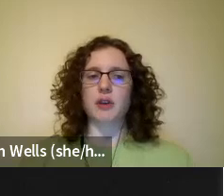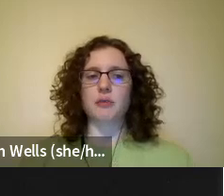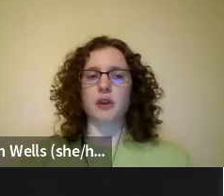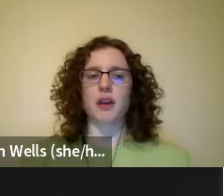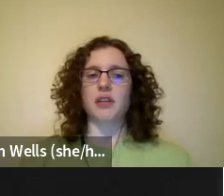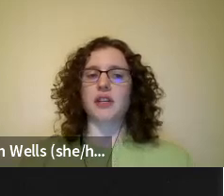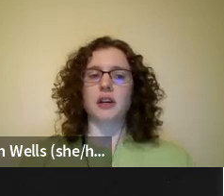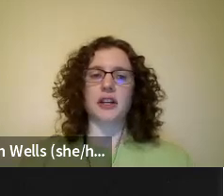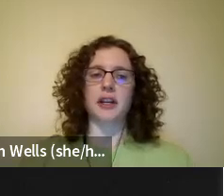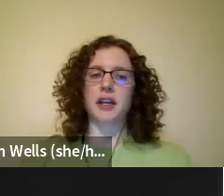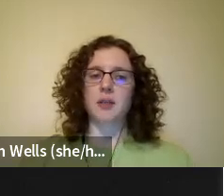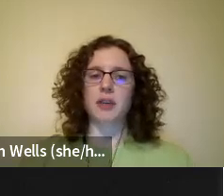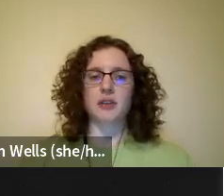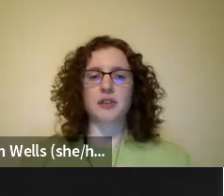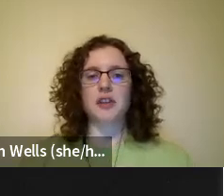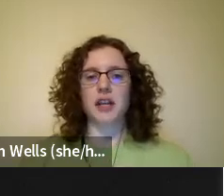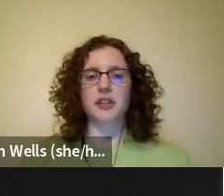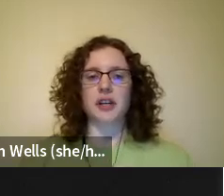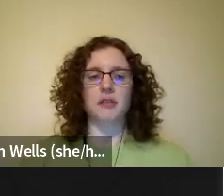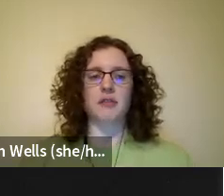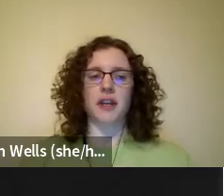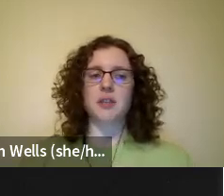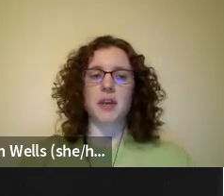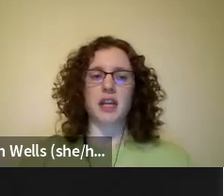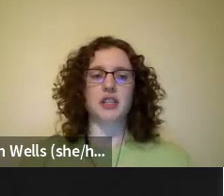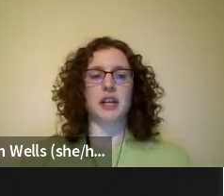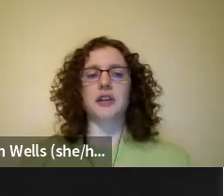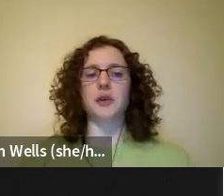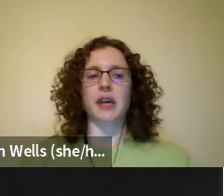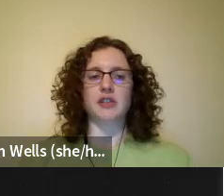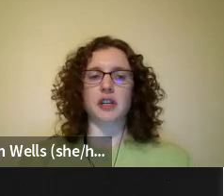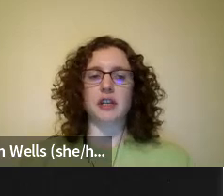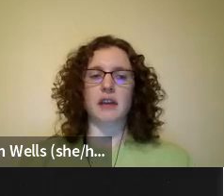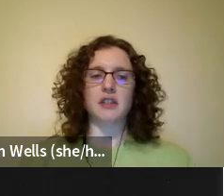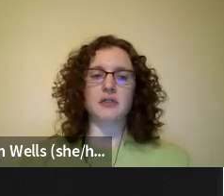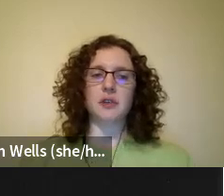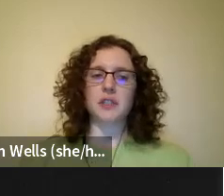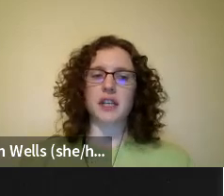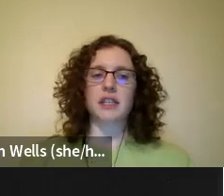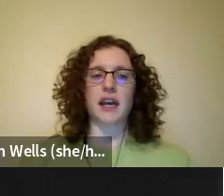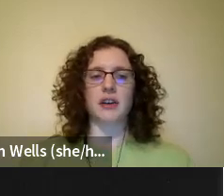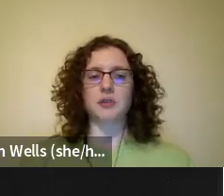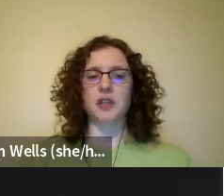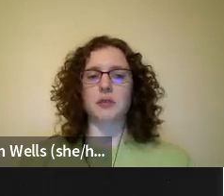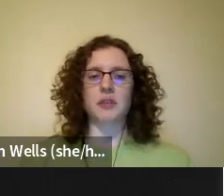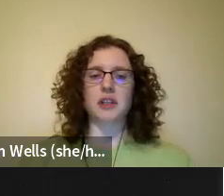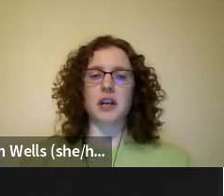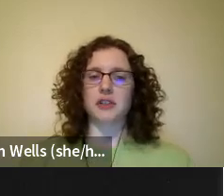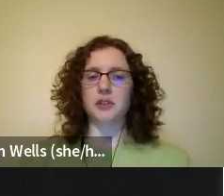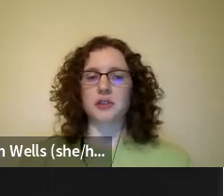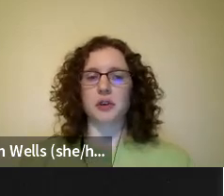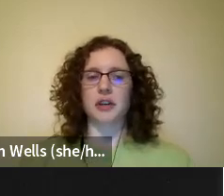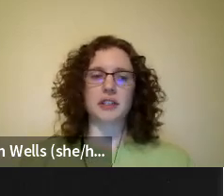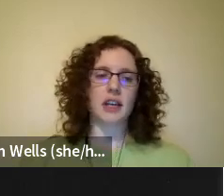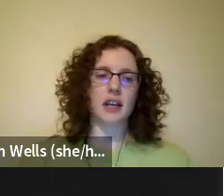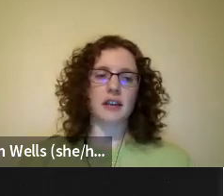and treatment through our family doctor, but due to the nature of the phantom pain changing location and the difficulty in diagnosing